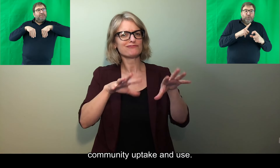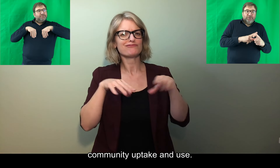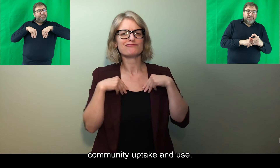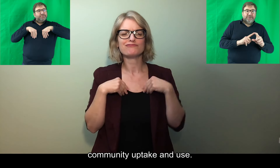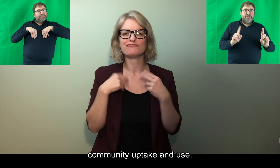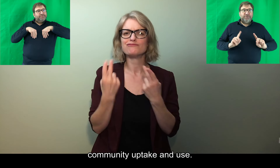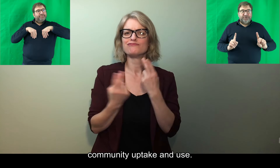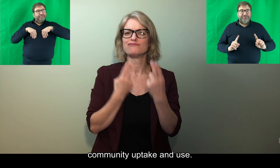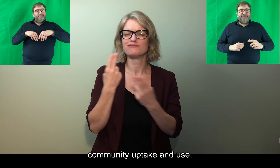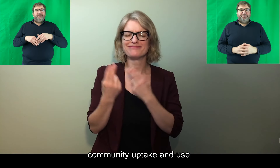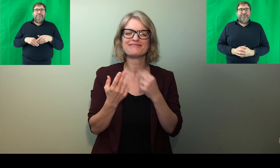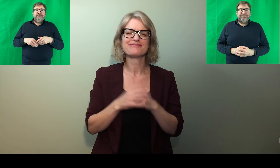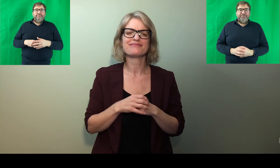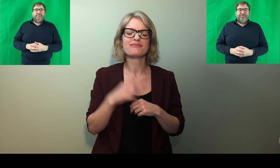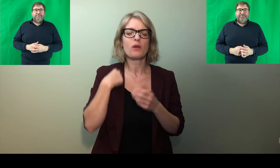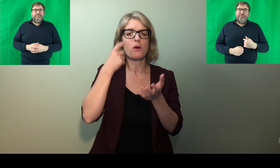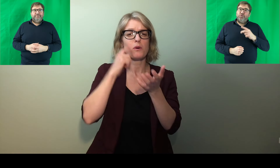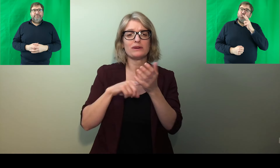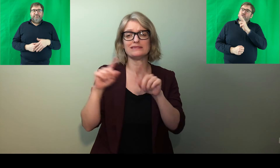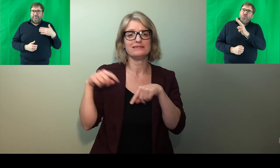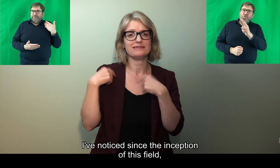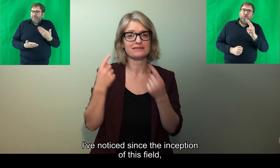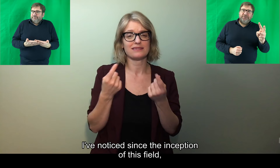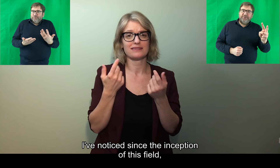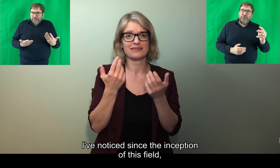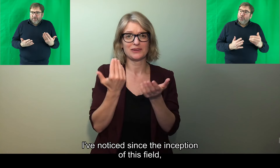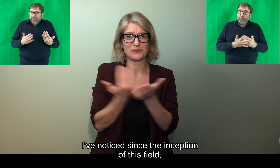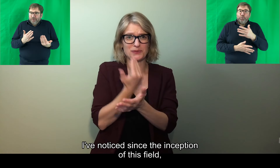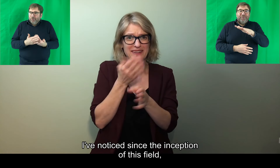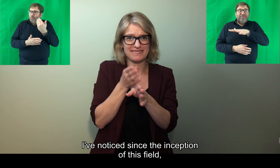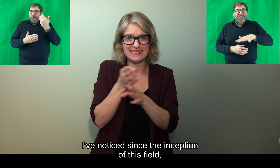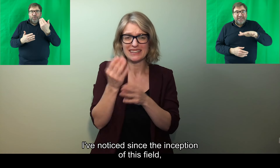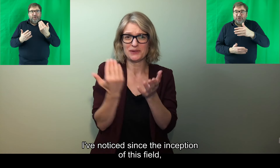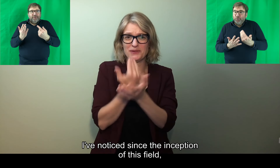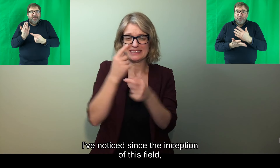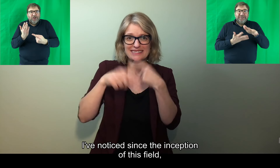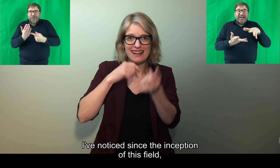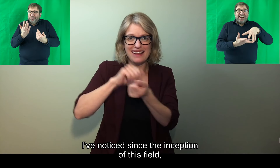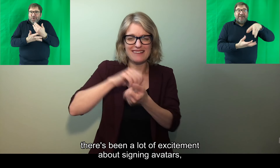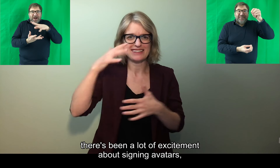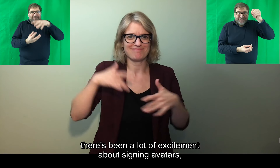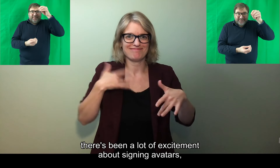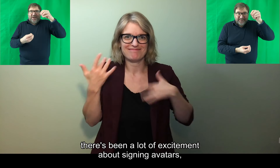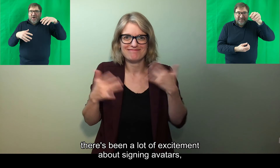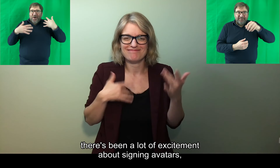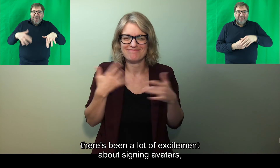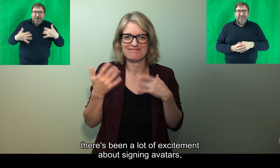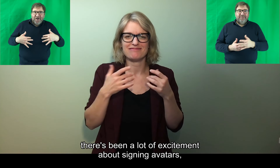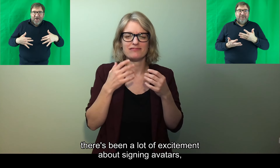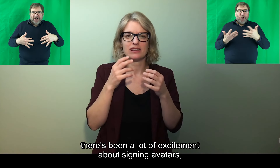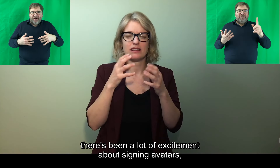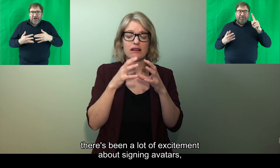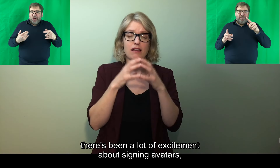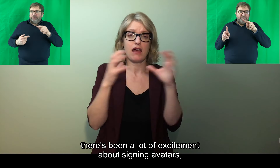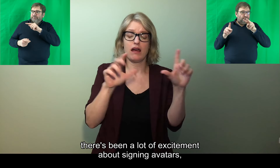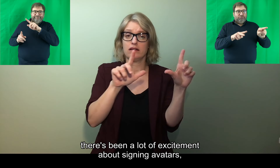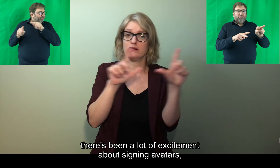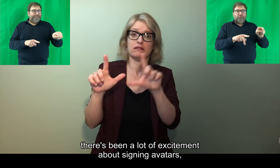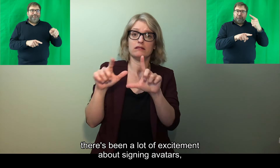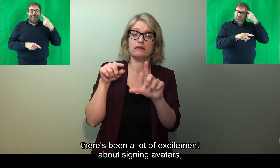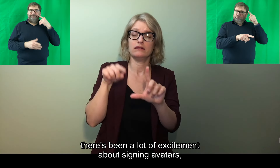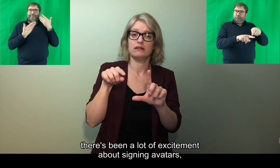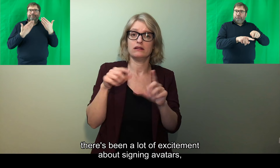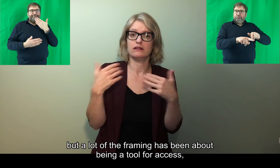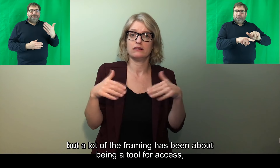community uptake and use. I've noticed since the inception of this field, there's been a lot of excitement about